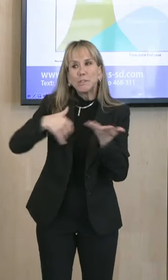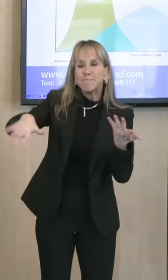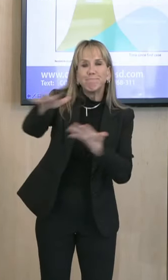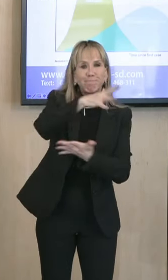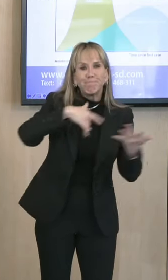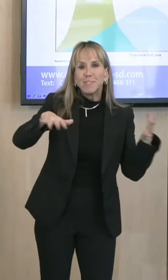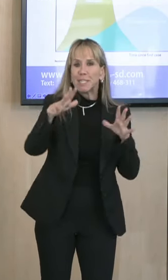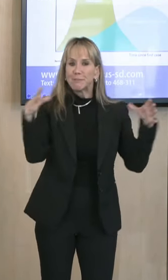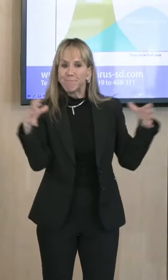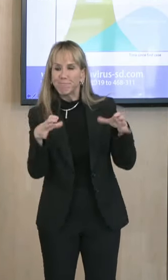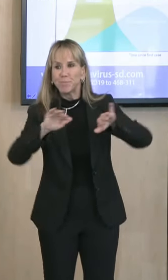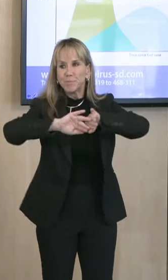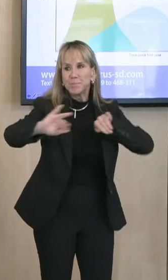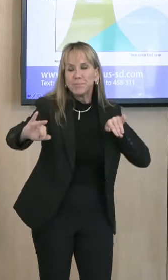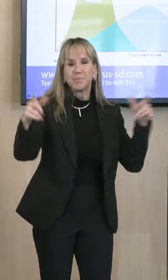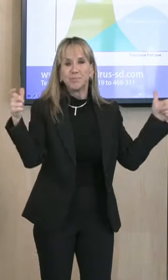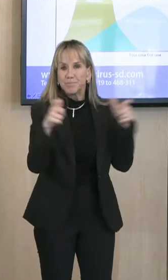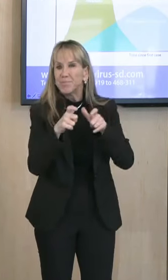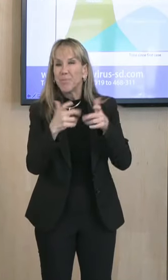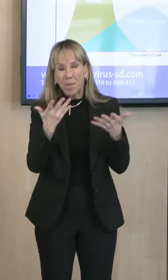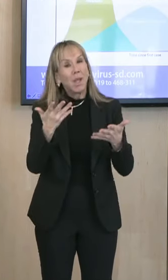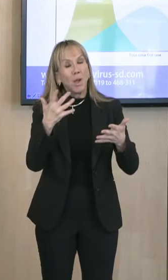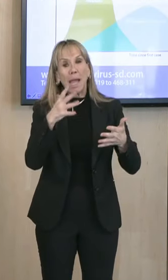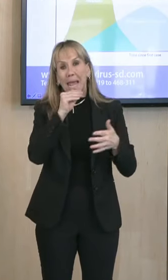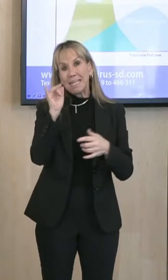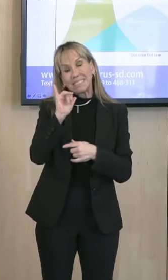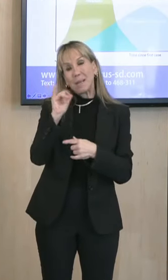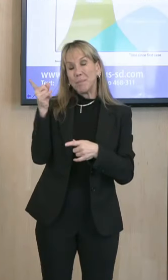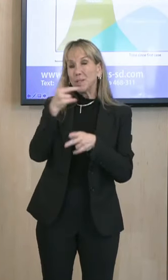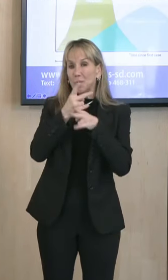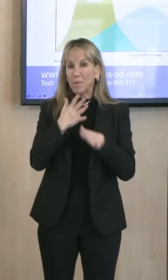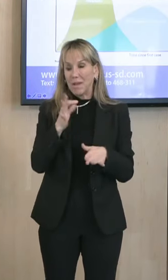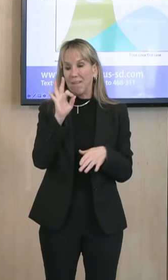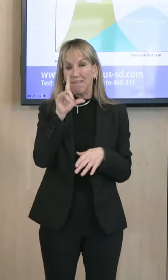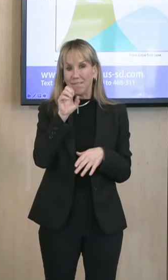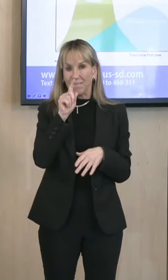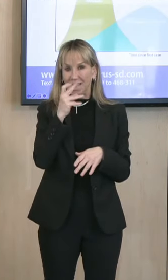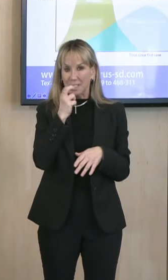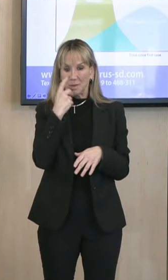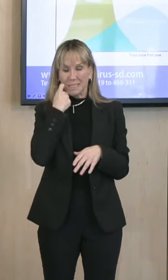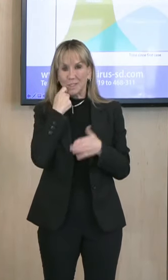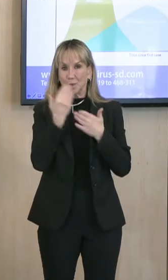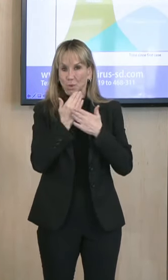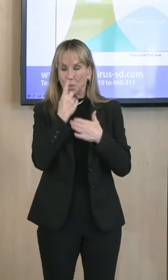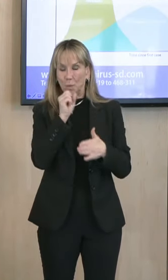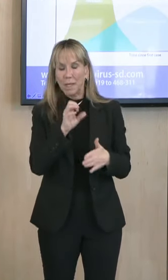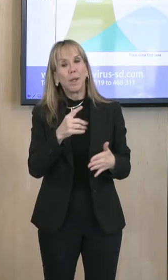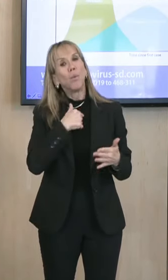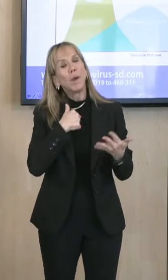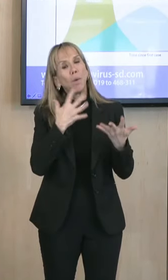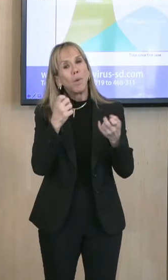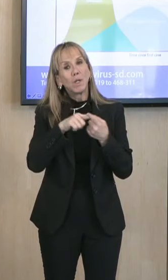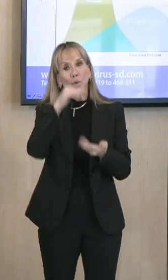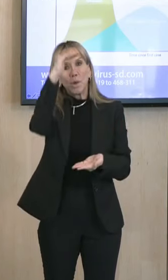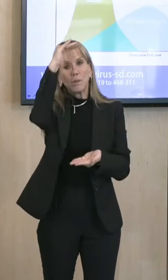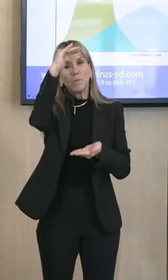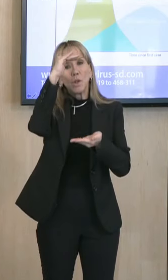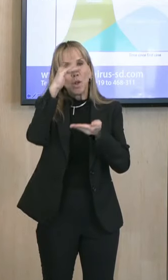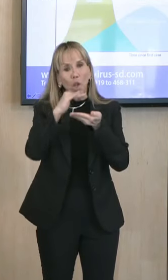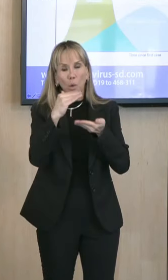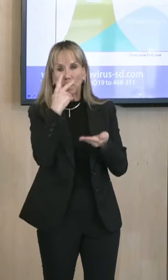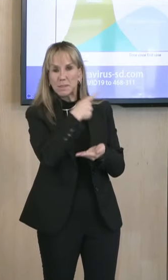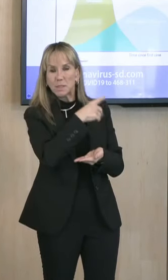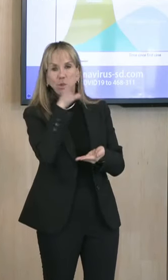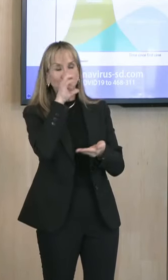additional ones that Supervisor Fletcher just referenced, we are hoping to lower that burden and that curve and